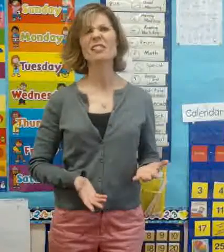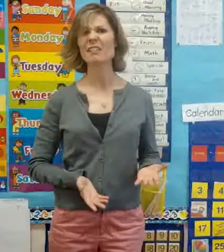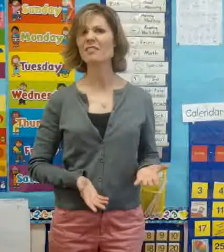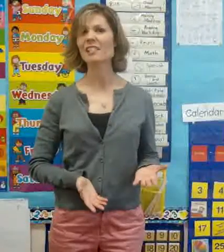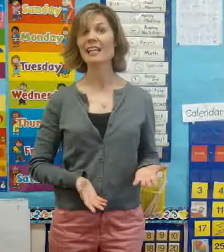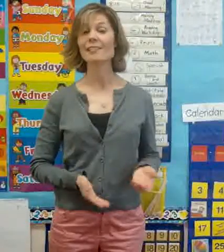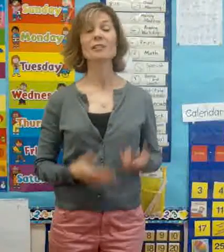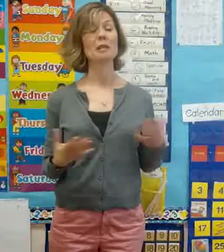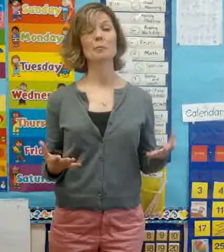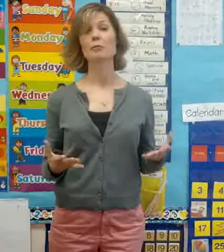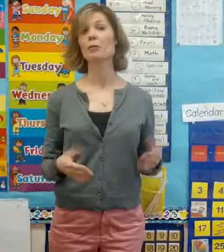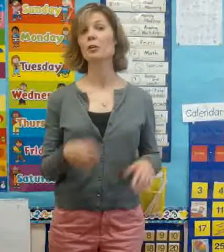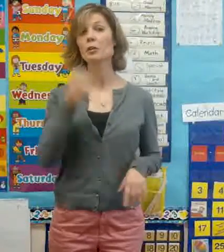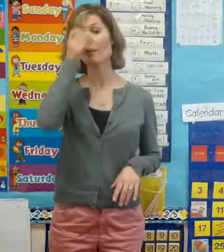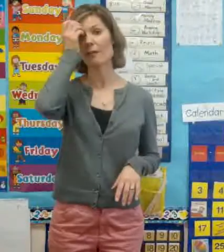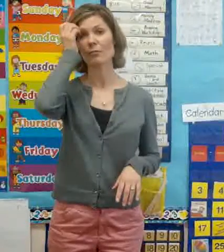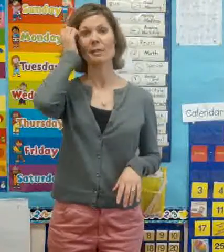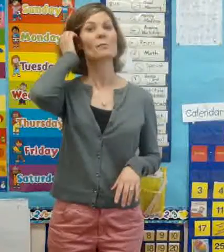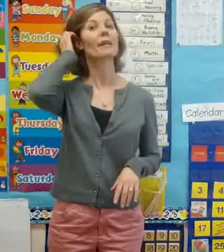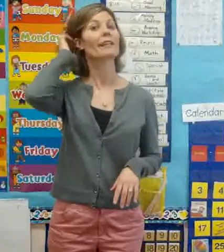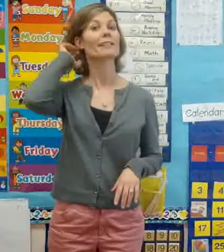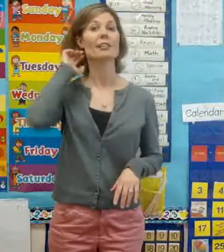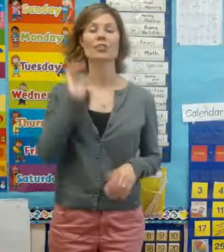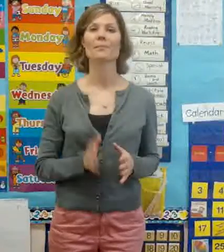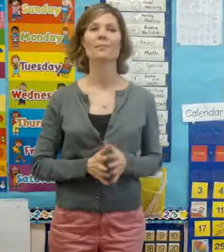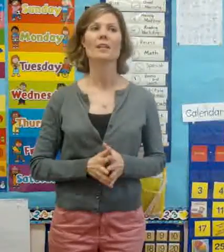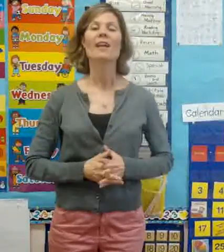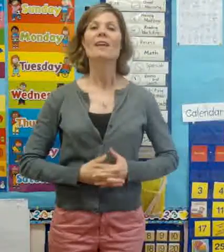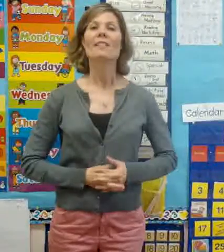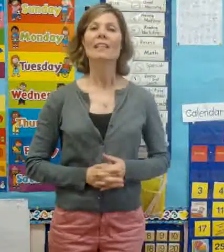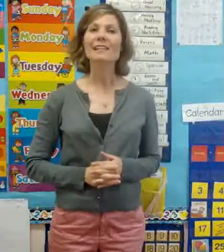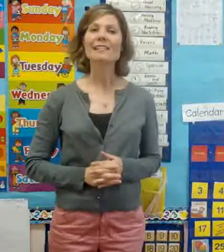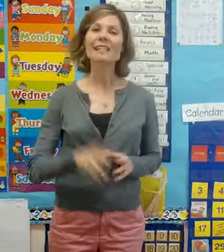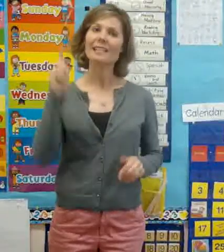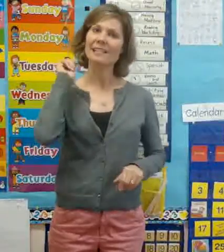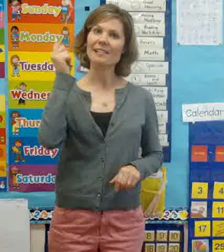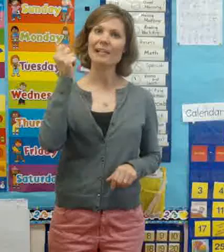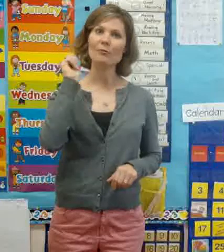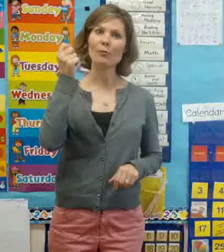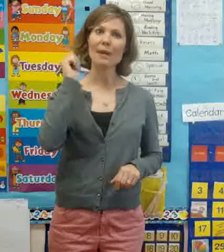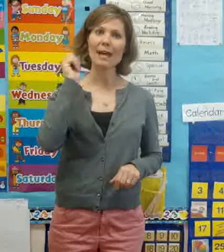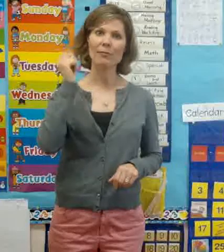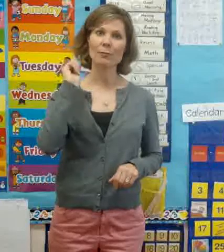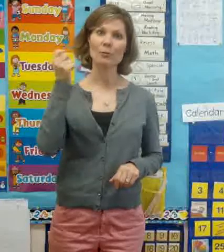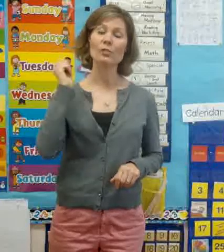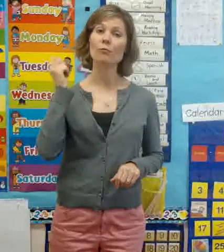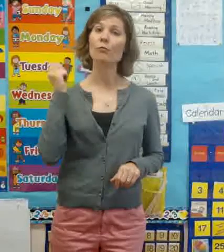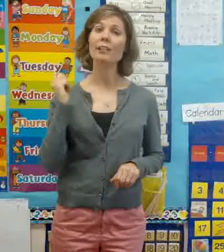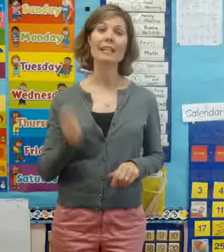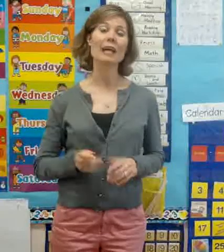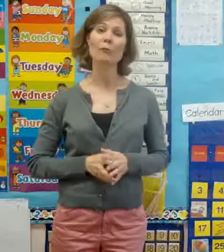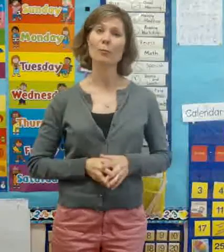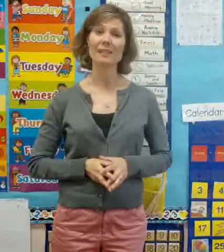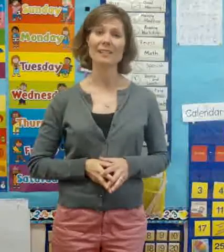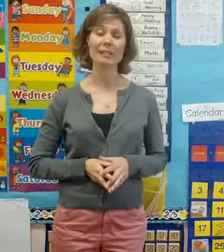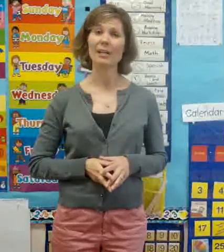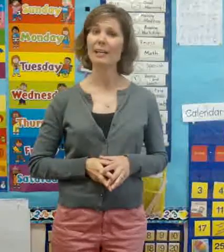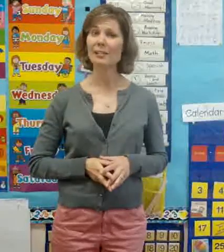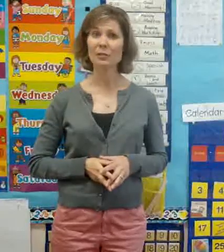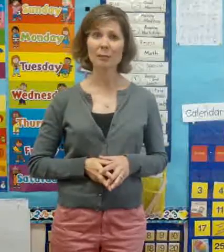7 seconds, and then before you know it, everybody's paying attention. The next thing is the sign for bathroom, which is really helpful because they're not